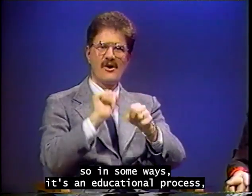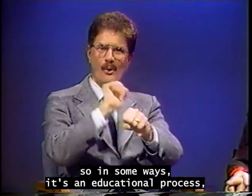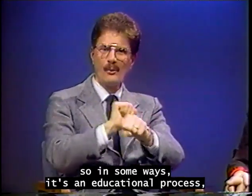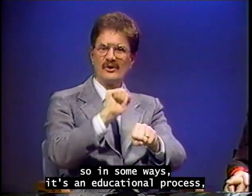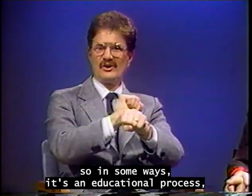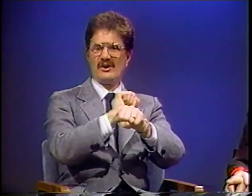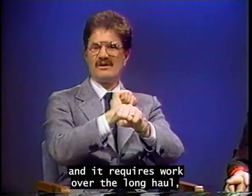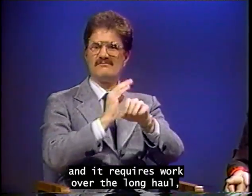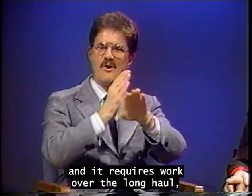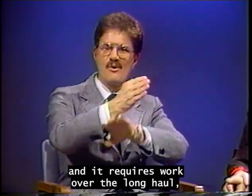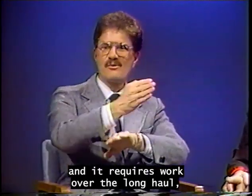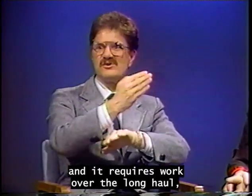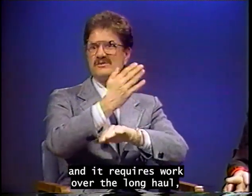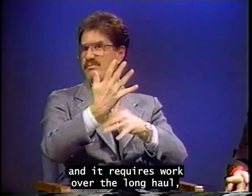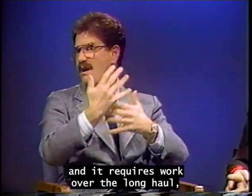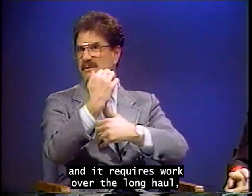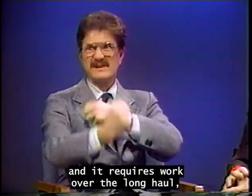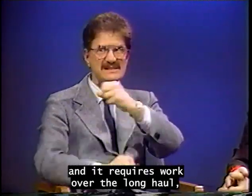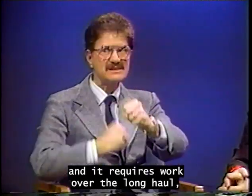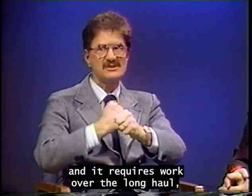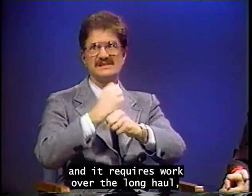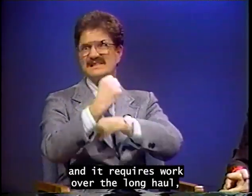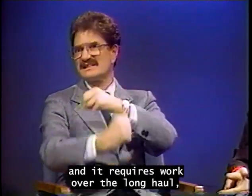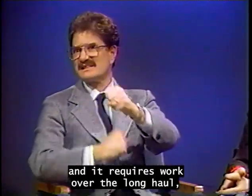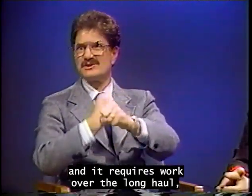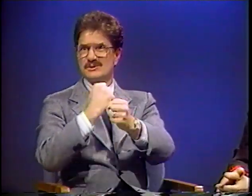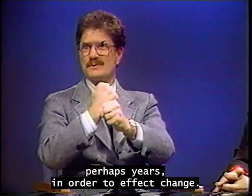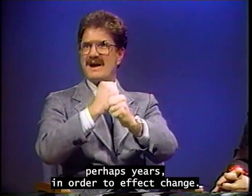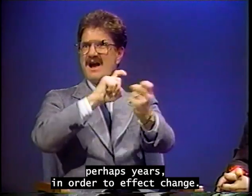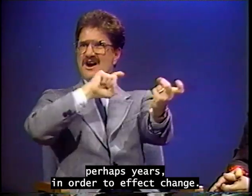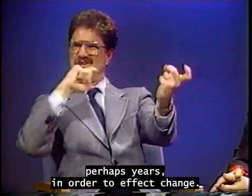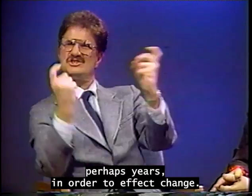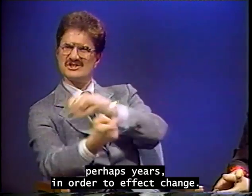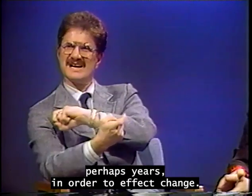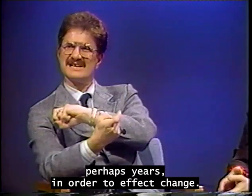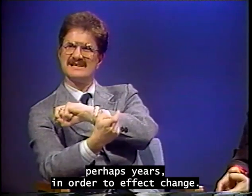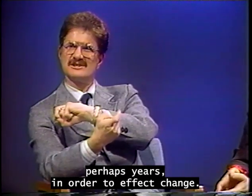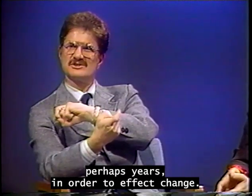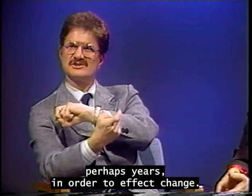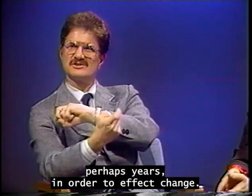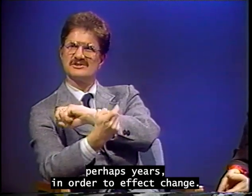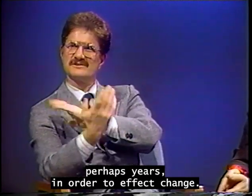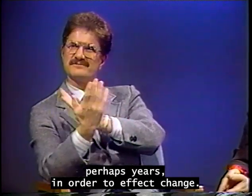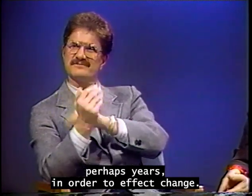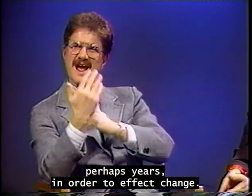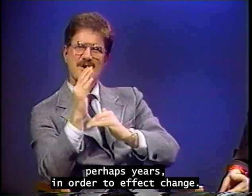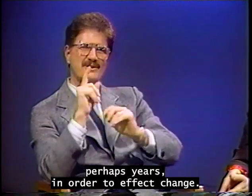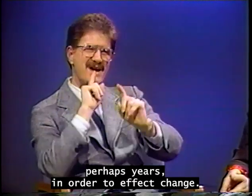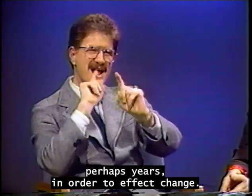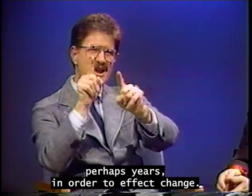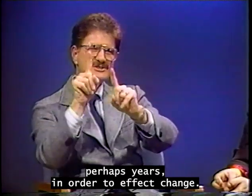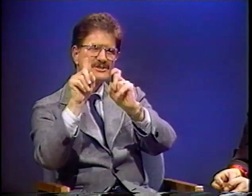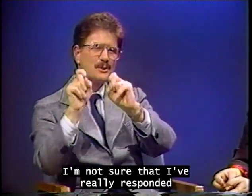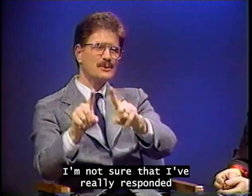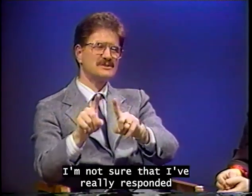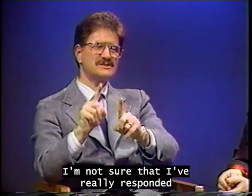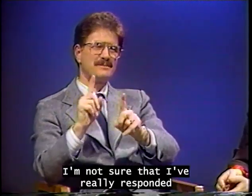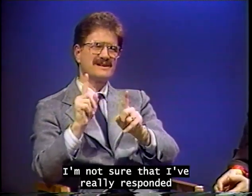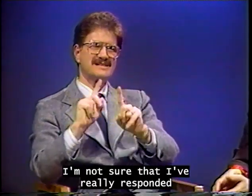educational process, and it requires work over the long haul, maybe perhaps years, in order to affect change. And I'm not sure that I've